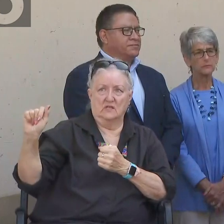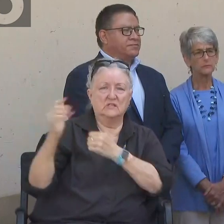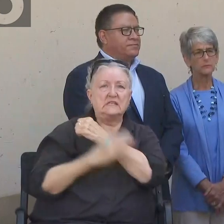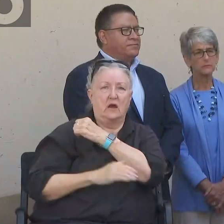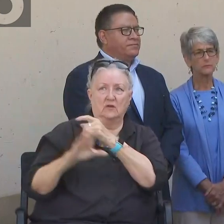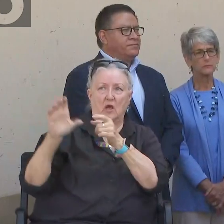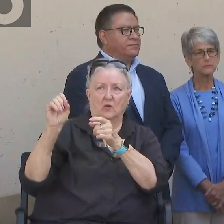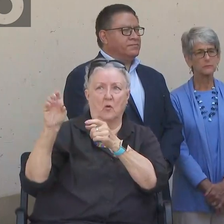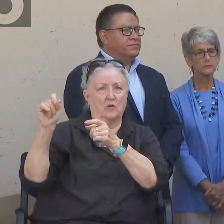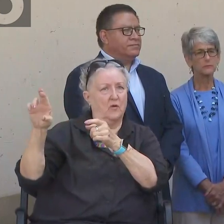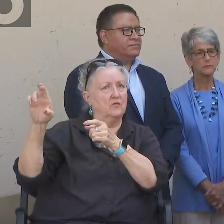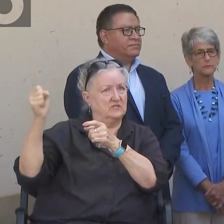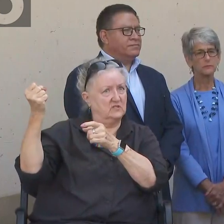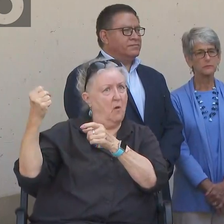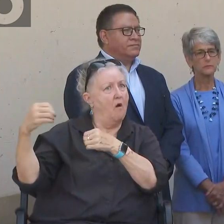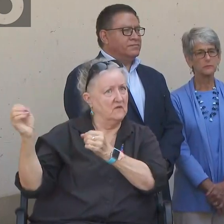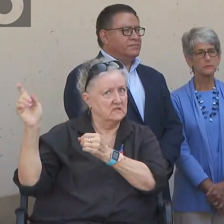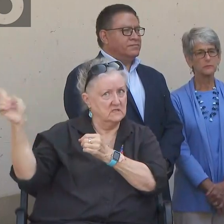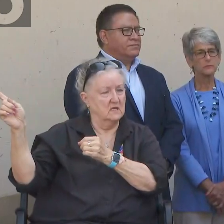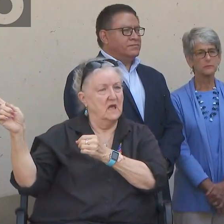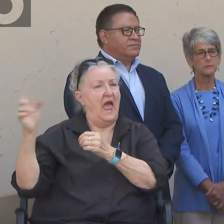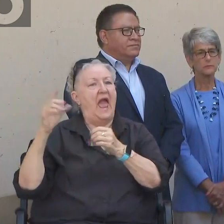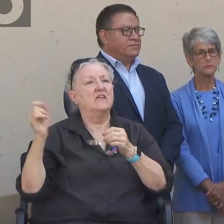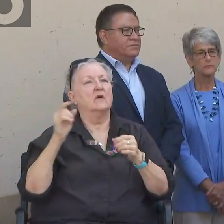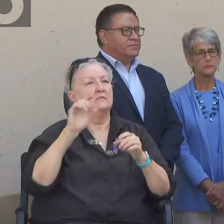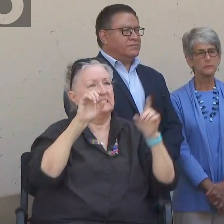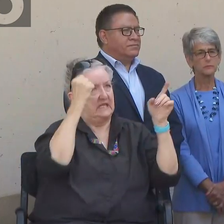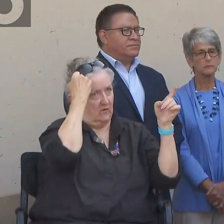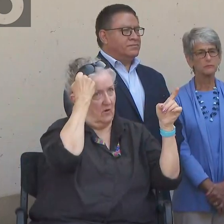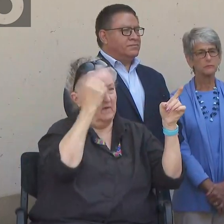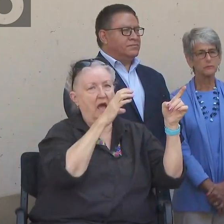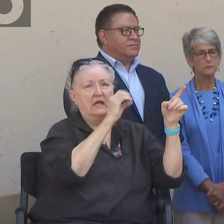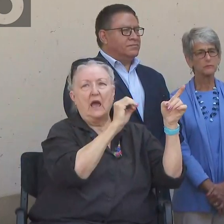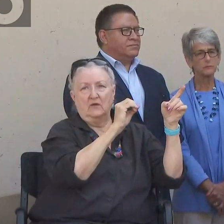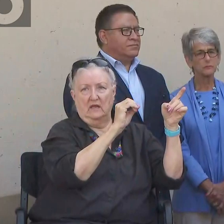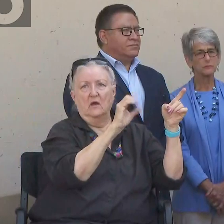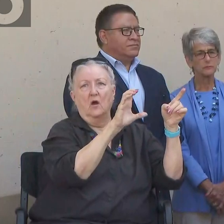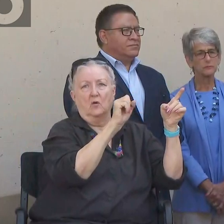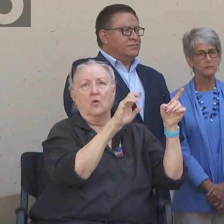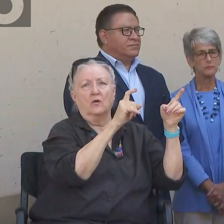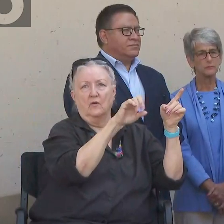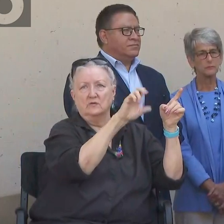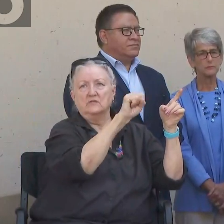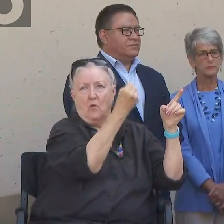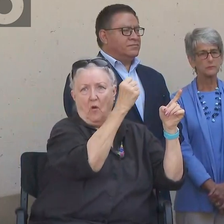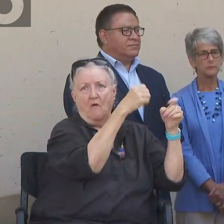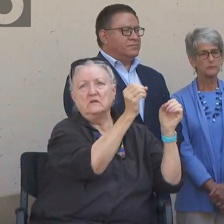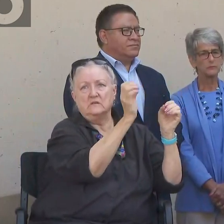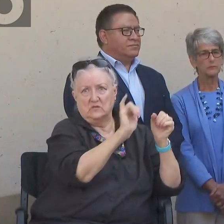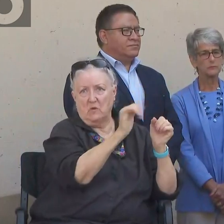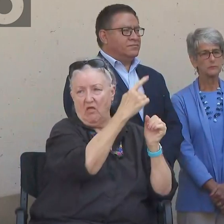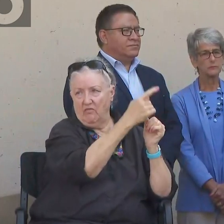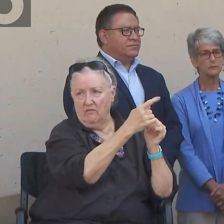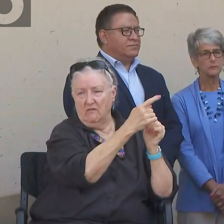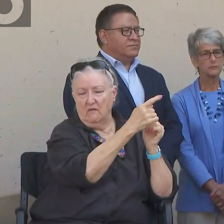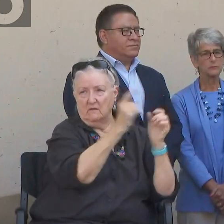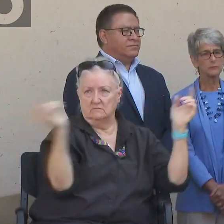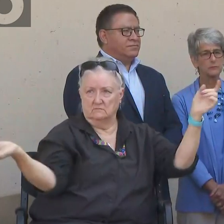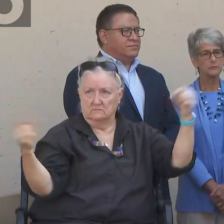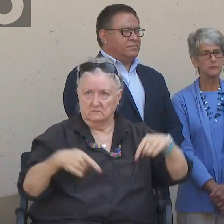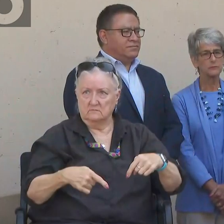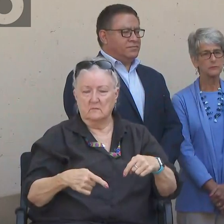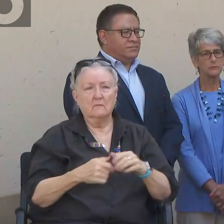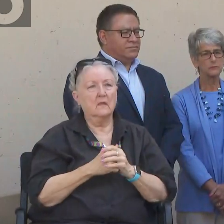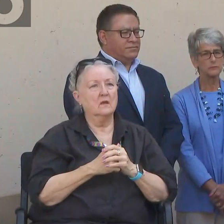County Coroner's Office and from the Sacramento County Coroner's Office as well.